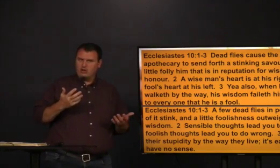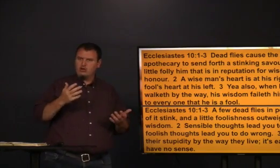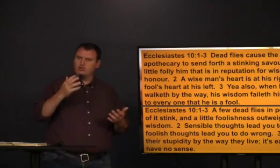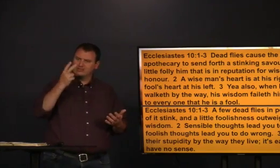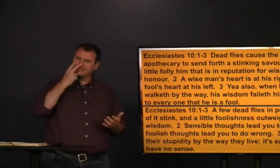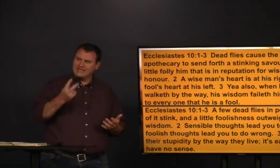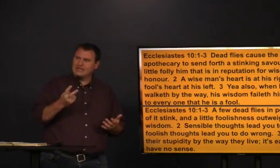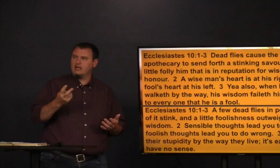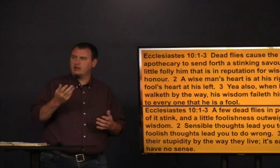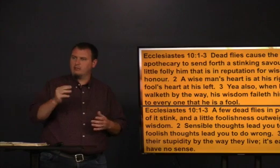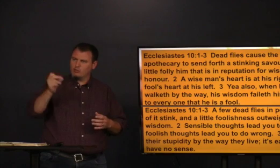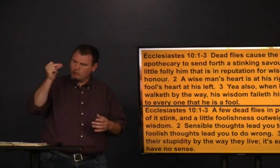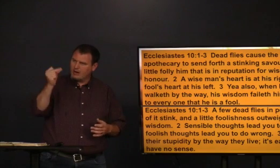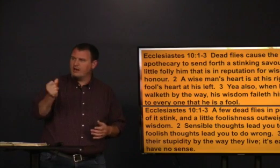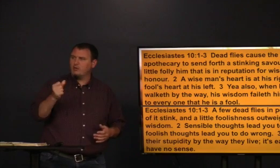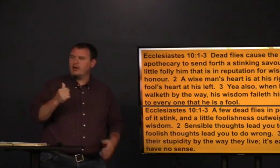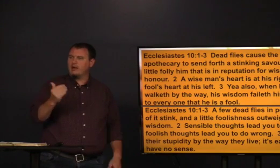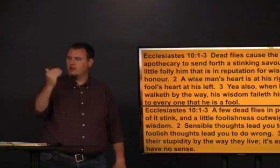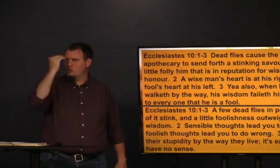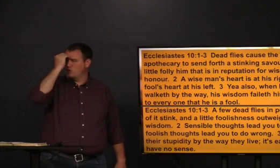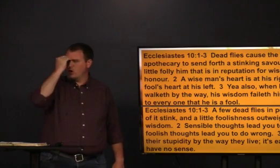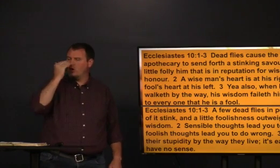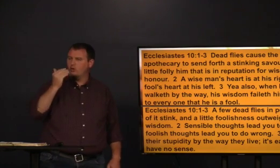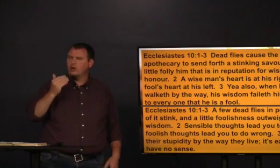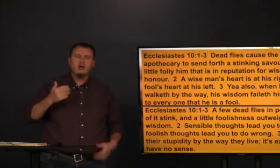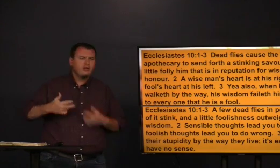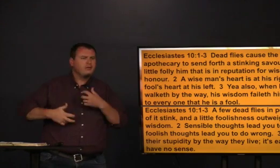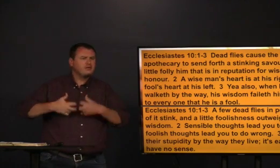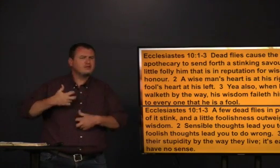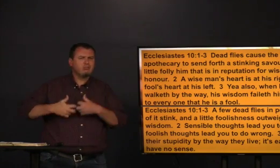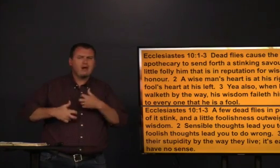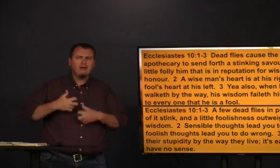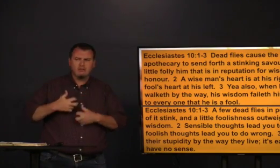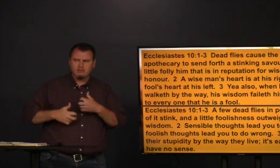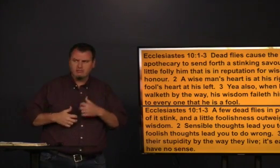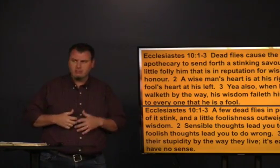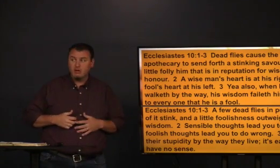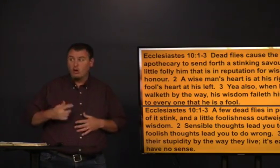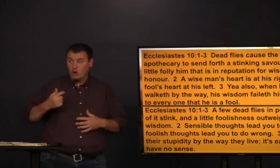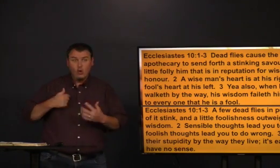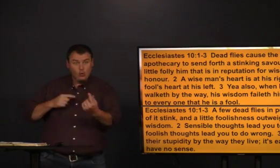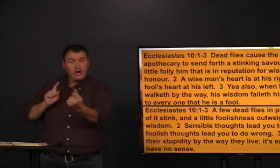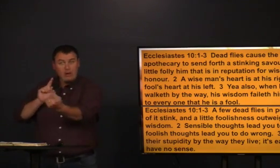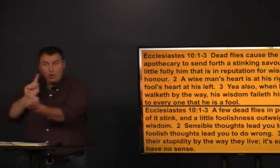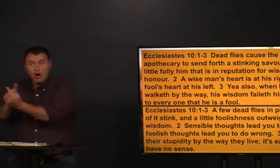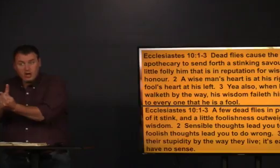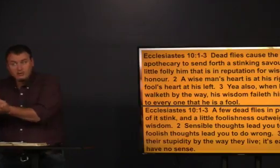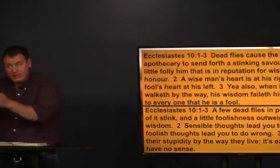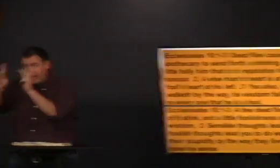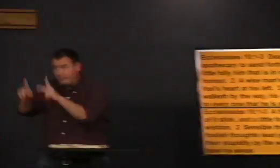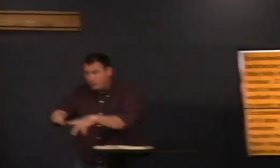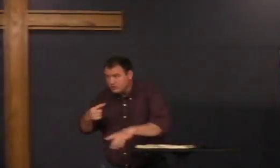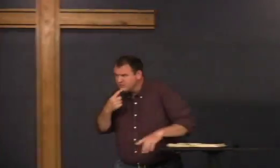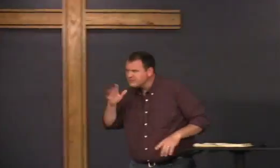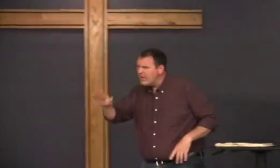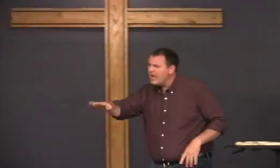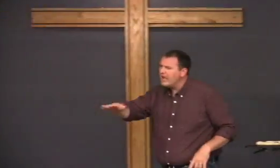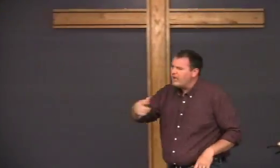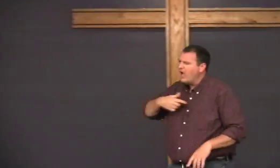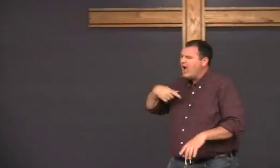You see him right away and you know there's a problem. Would I walk up to that person and say, hey,